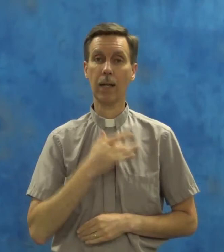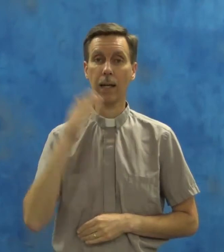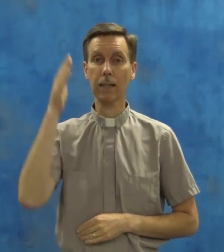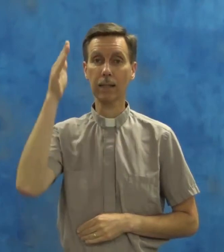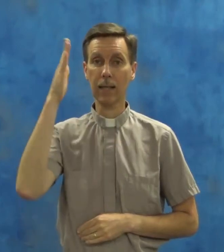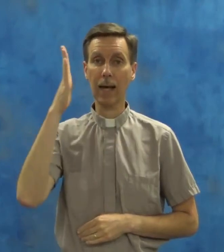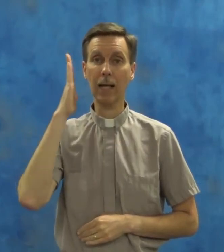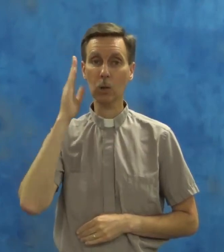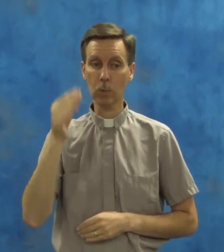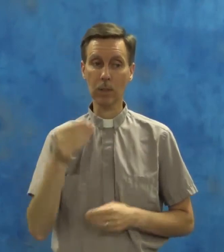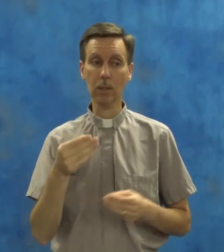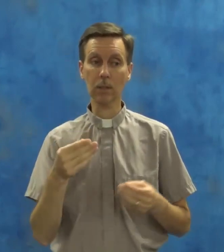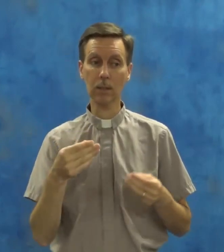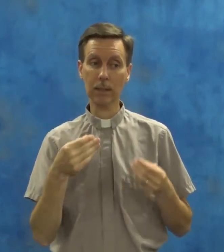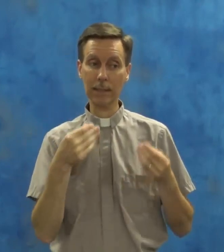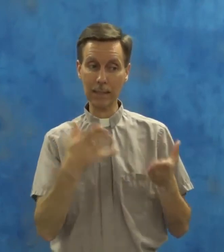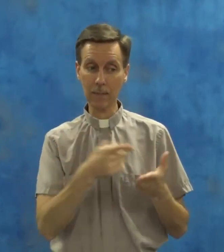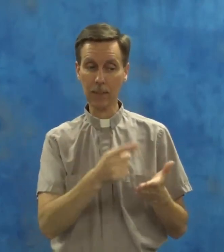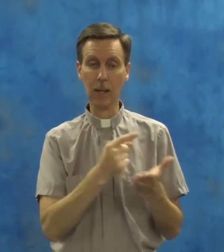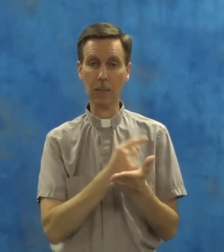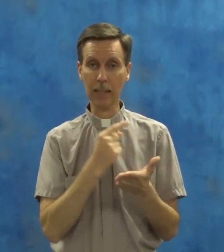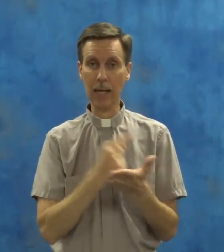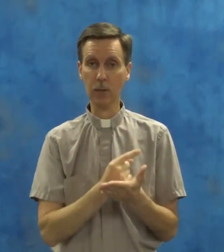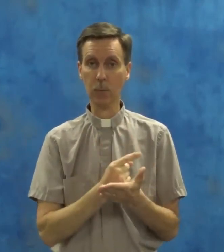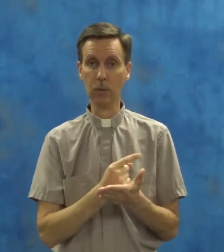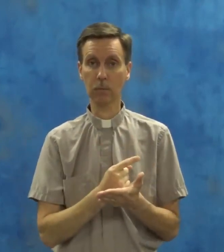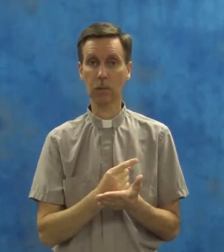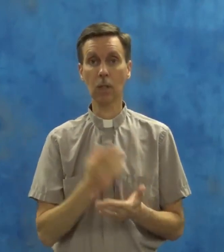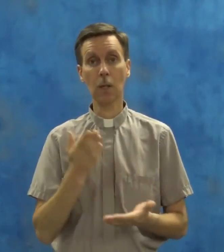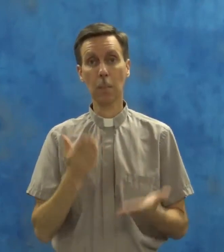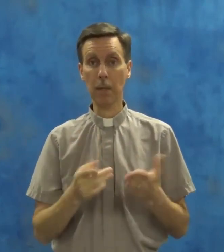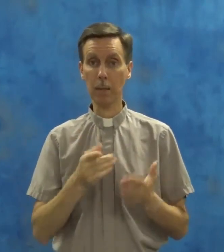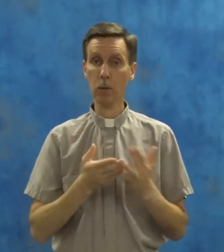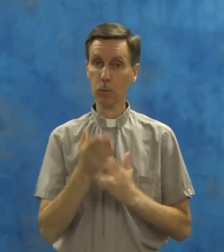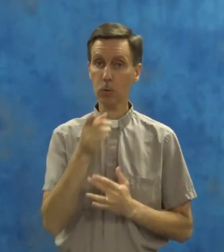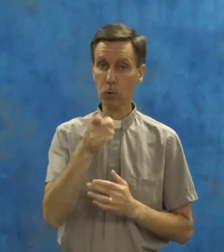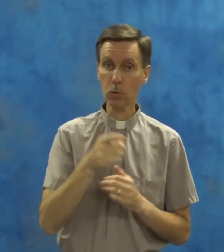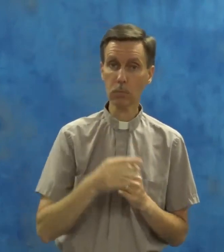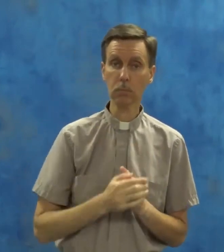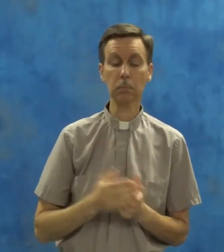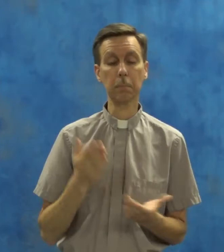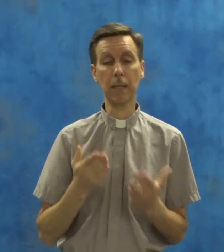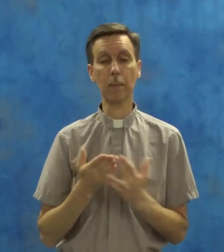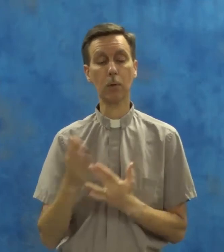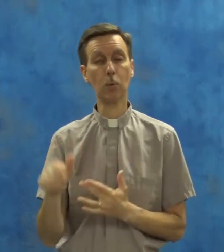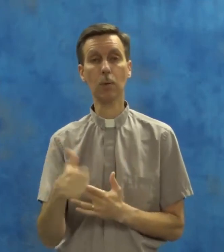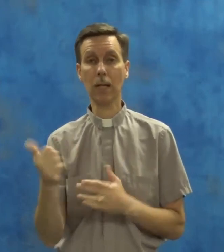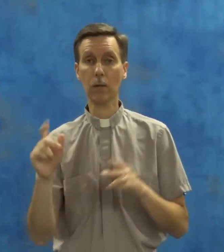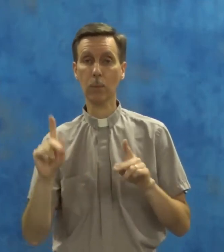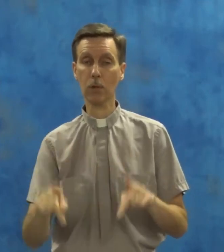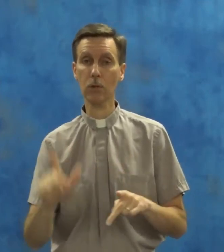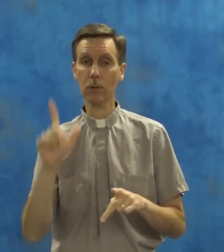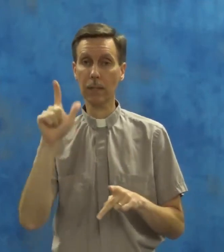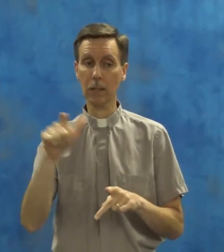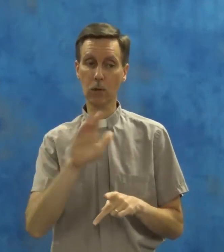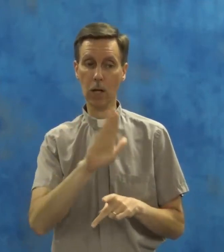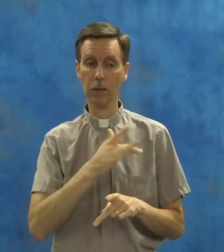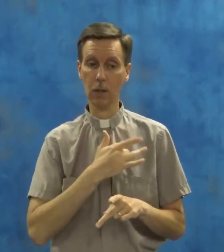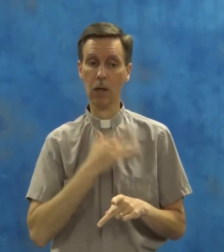and that God will give them the gospel. Maybe through you, maybe through another person. Later on, their hearts